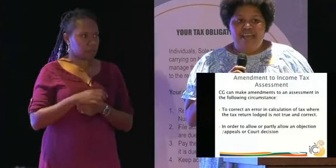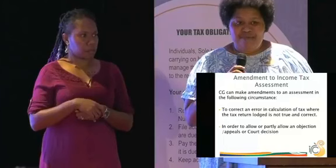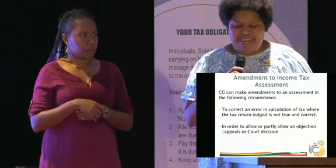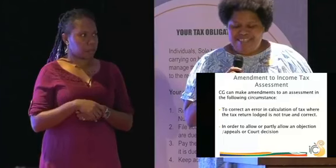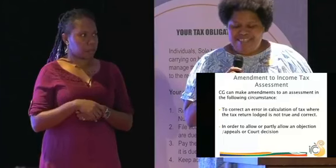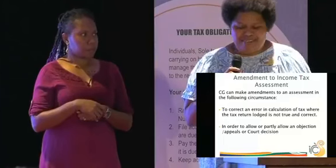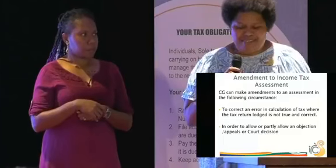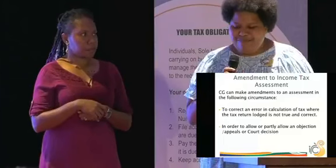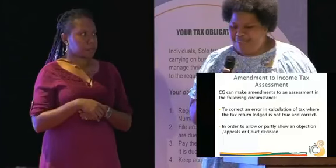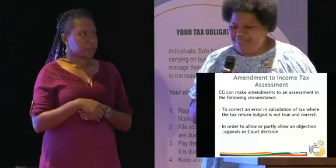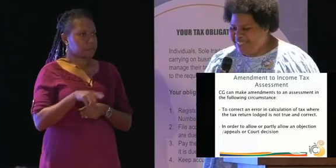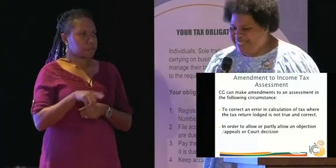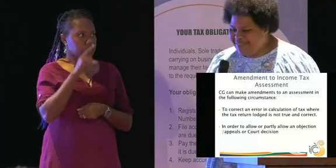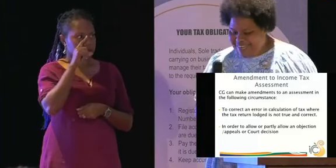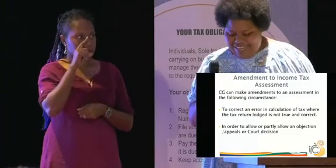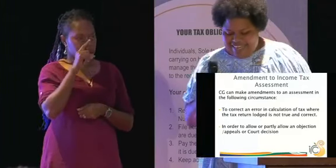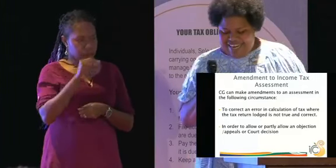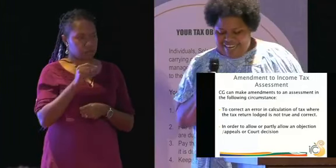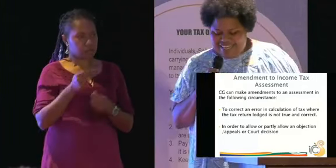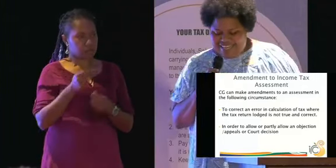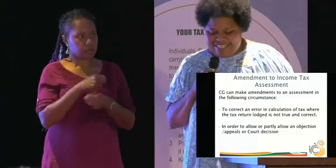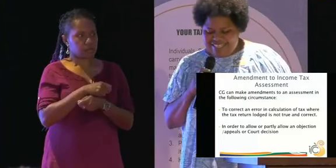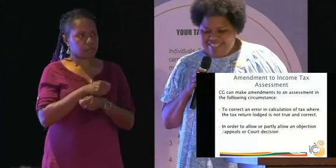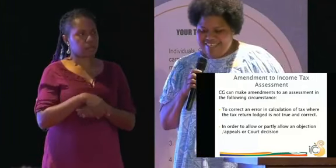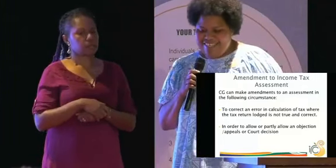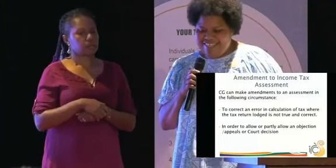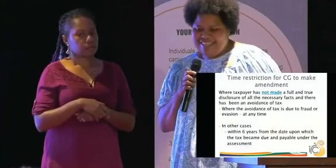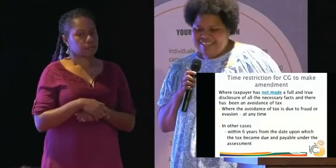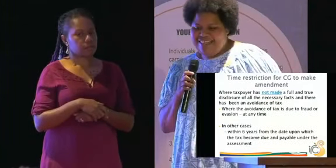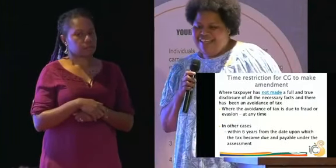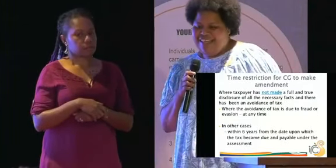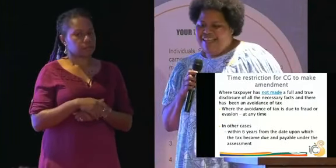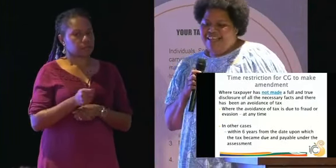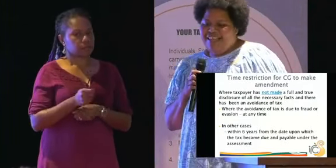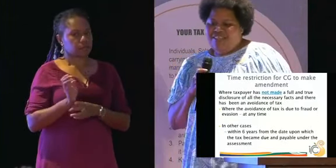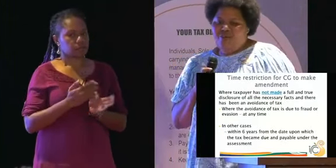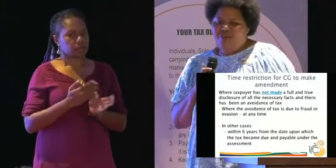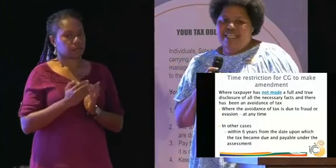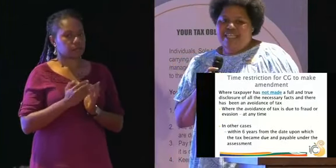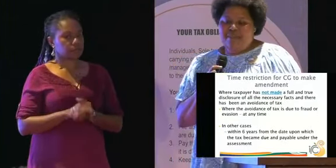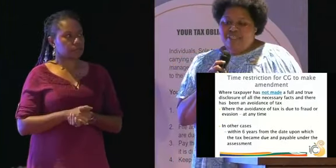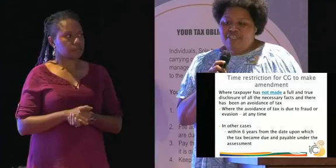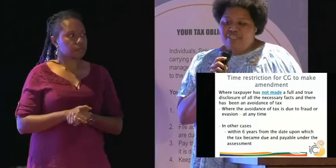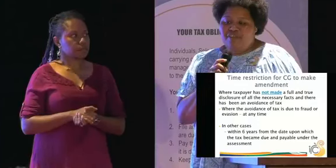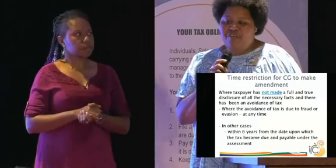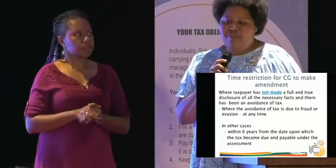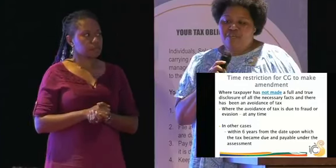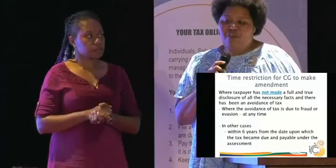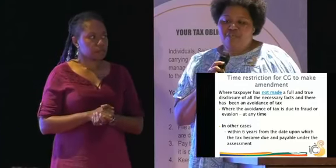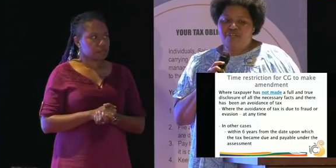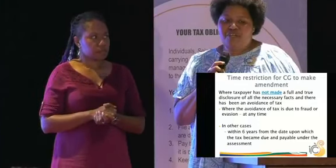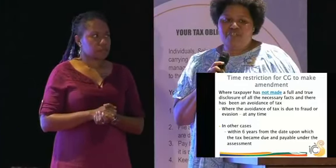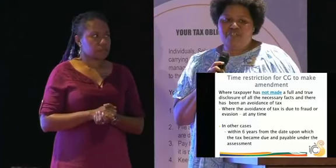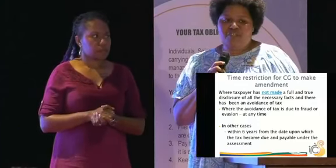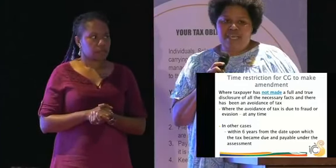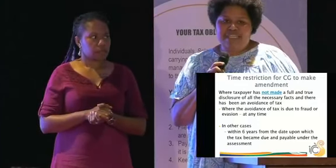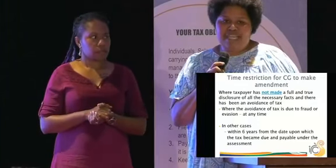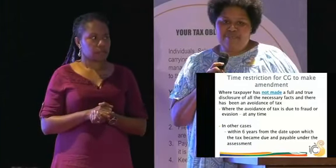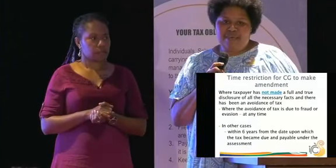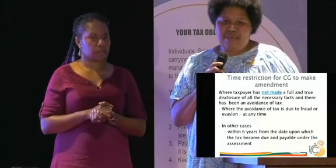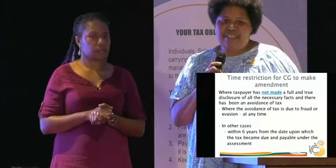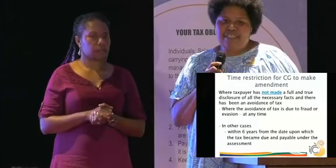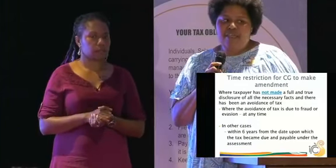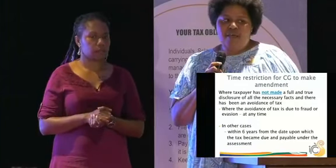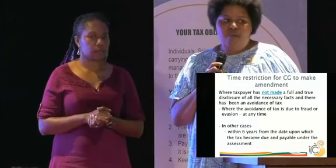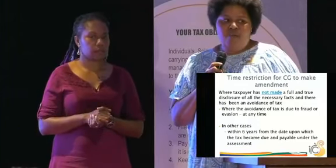be amended. Sorry, I'm repeating myself. Next. So the time restriction for the Commissioner General to make